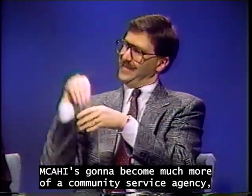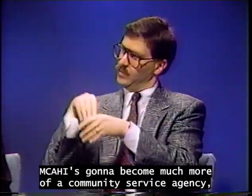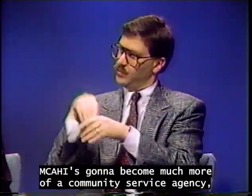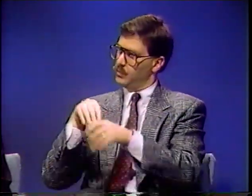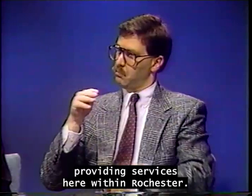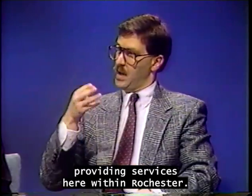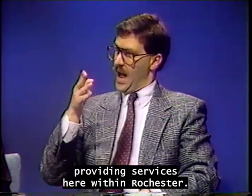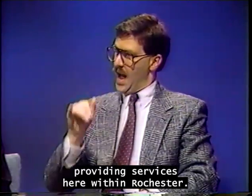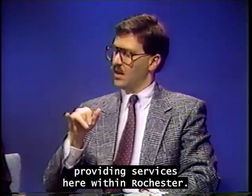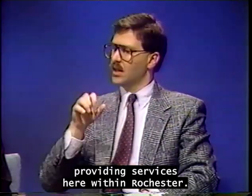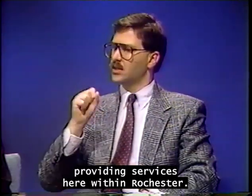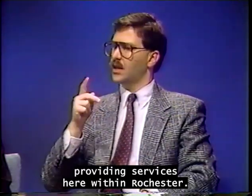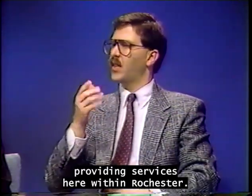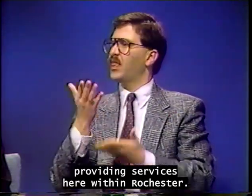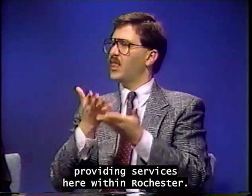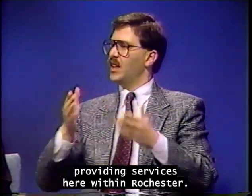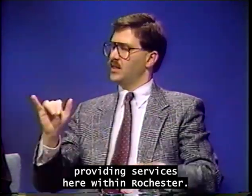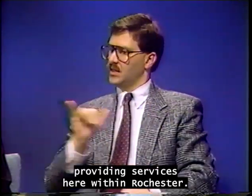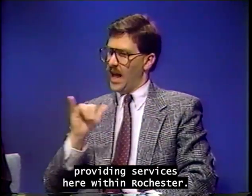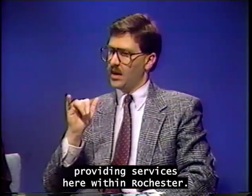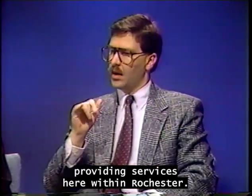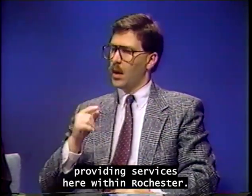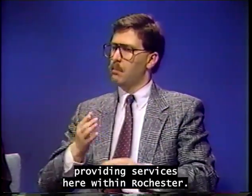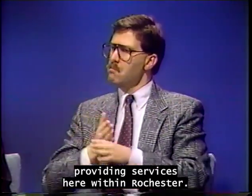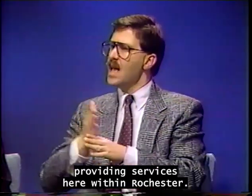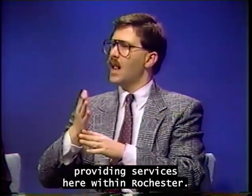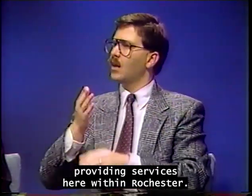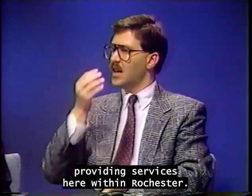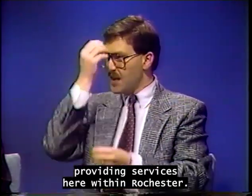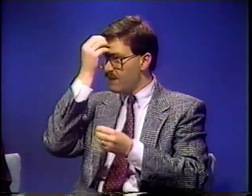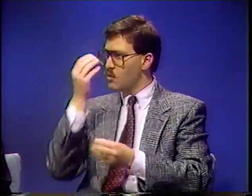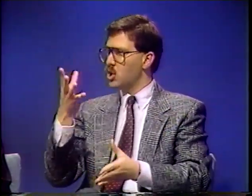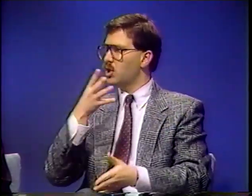agency, providing services here within Rochester.